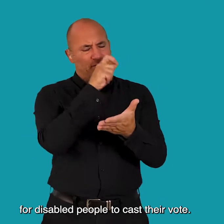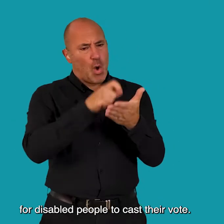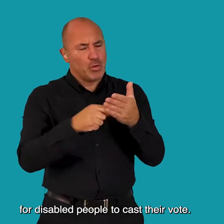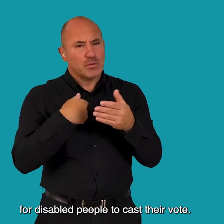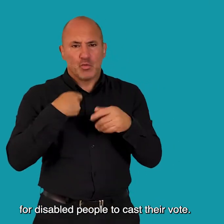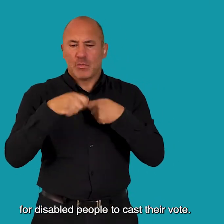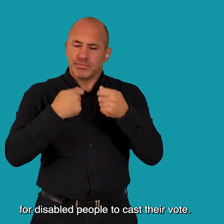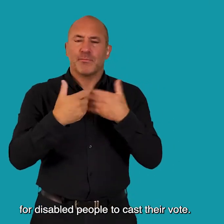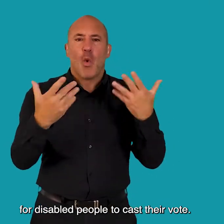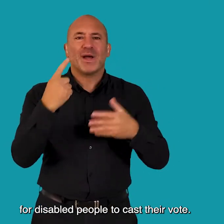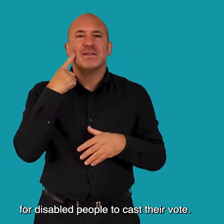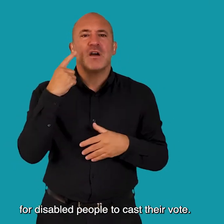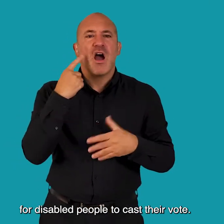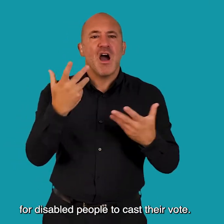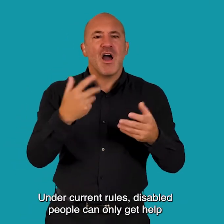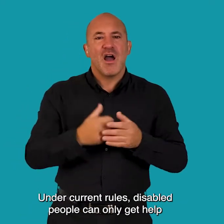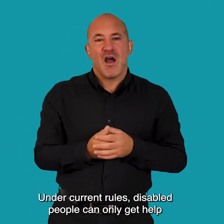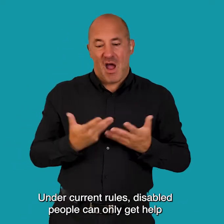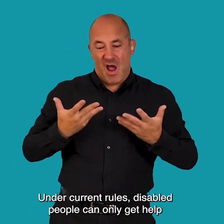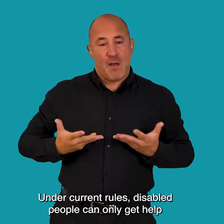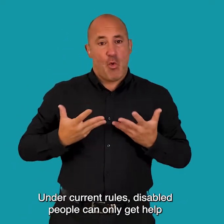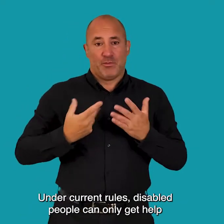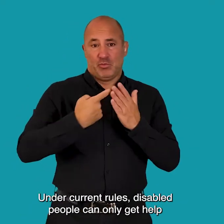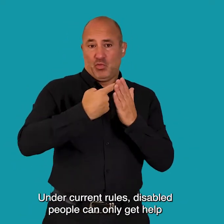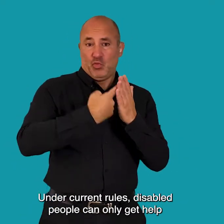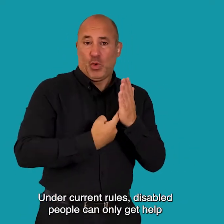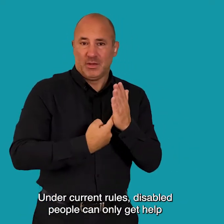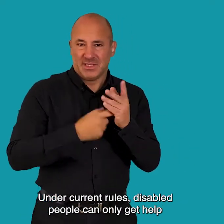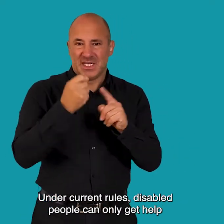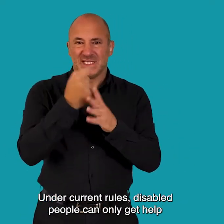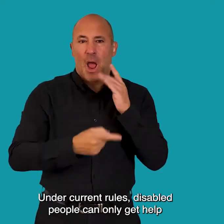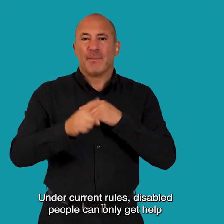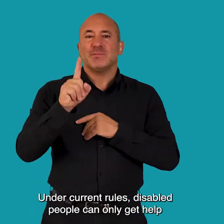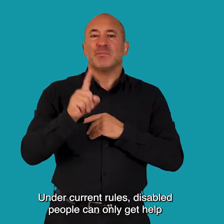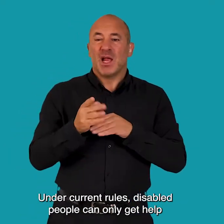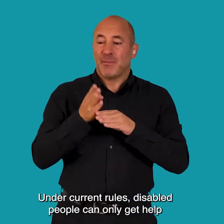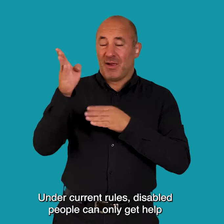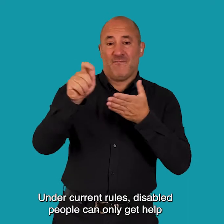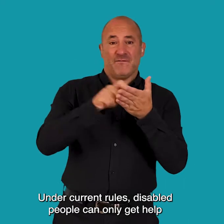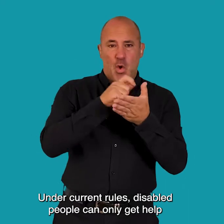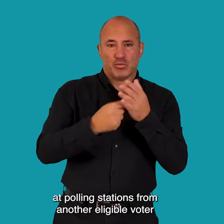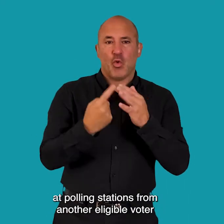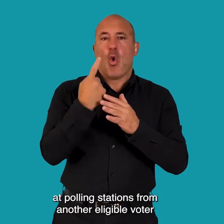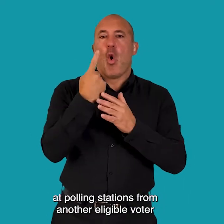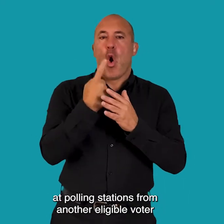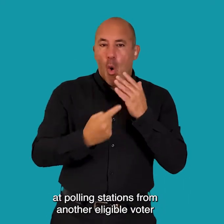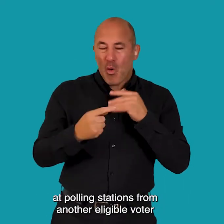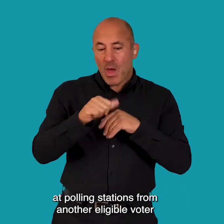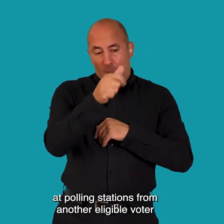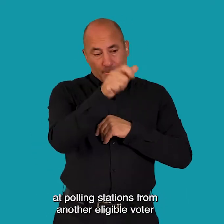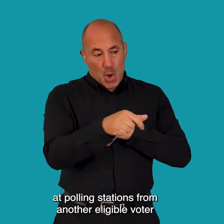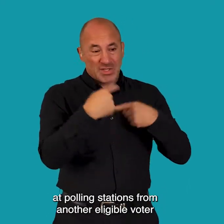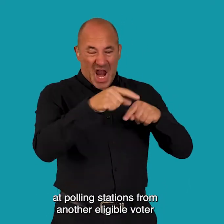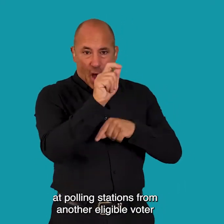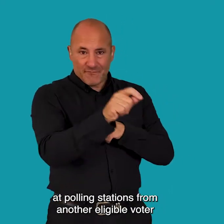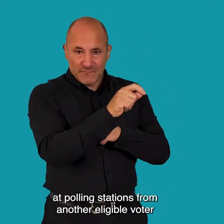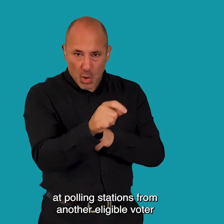cast their vote. Under current rules, disabled people can only get help at polling stations from another eligible